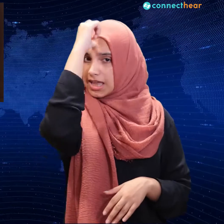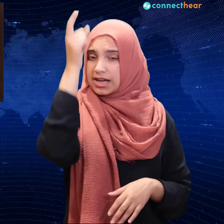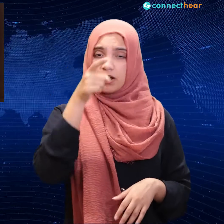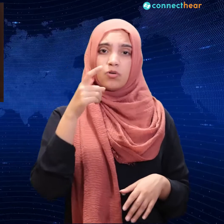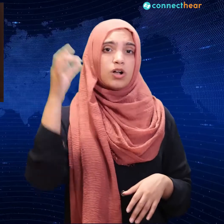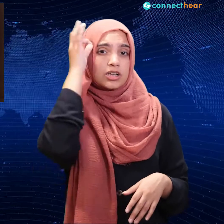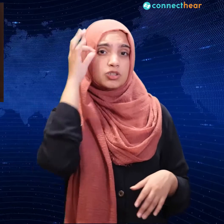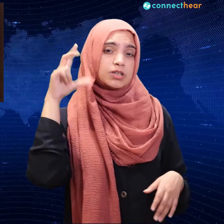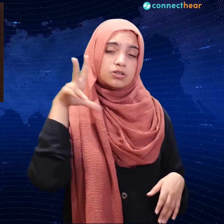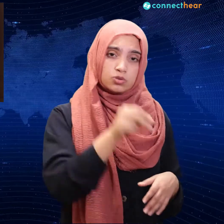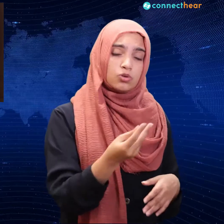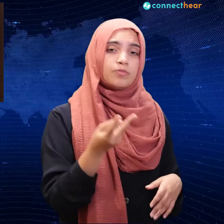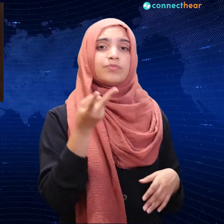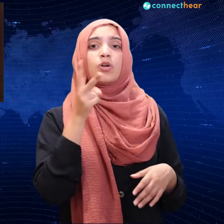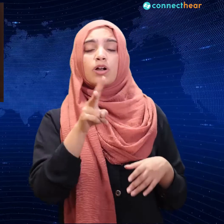India-China had this standoff.